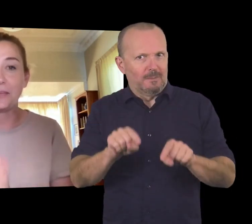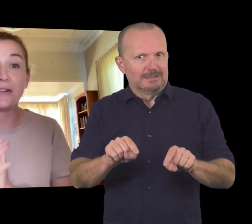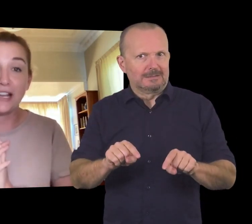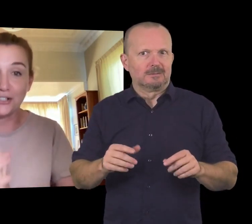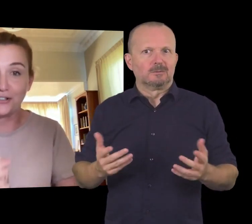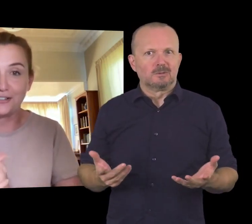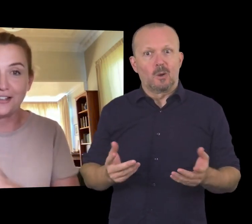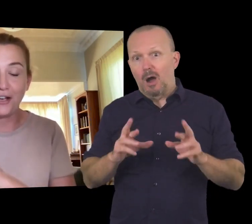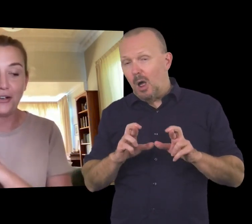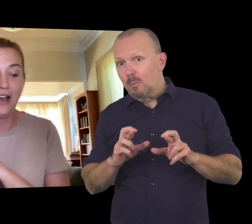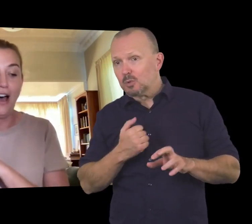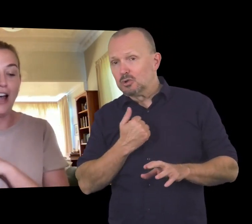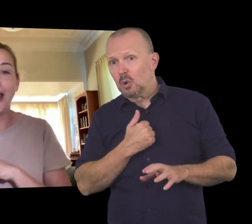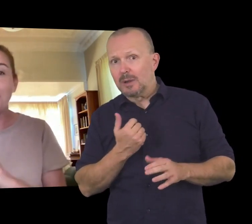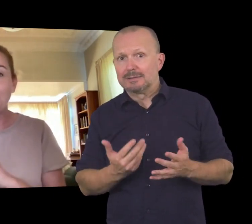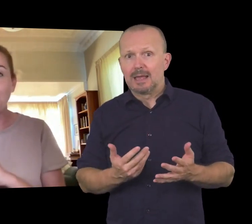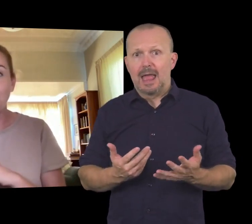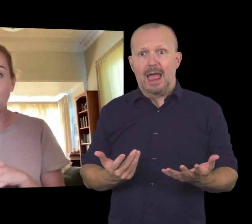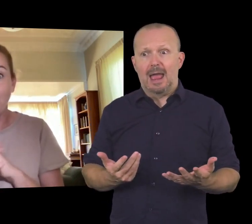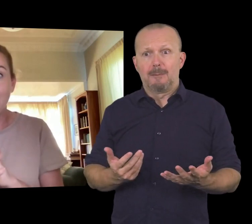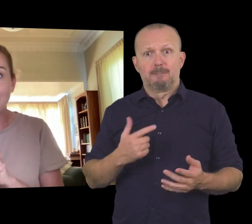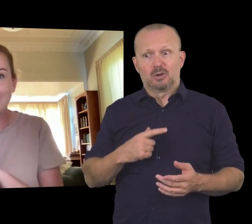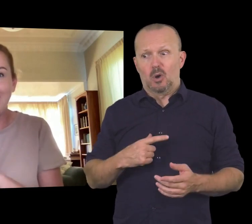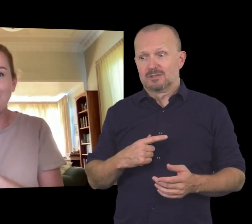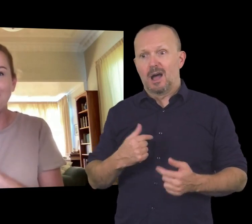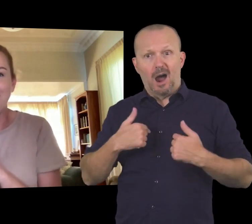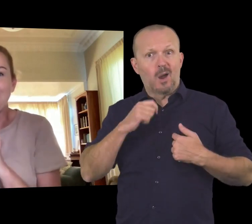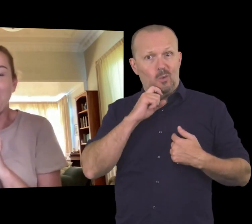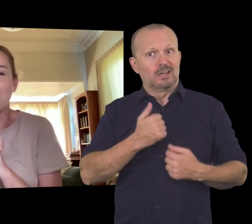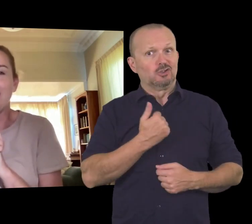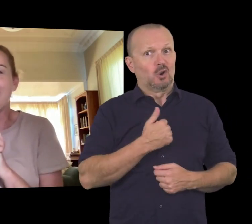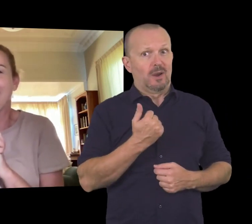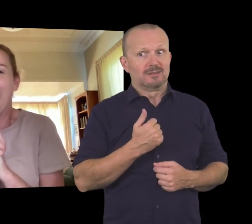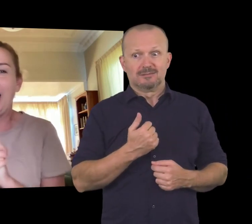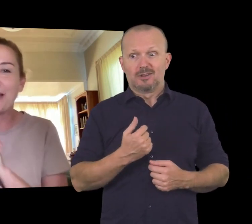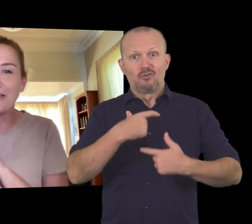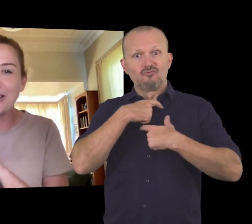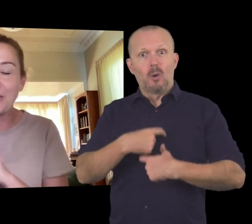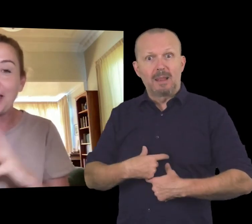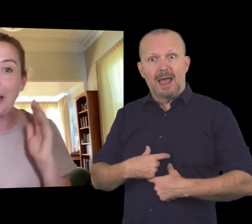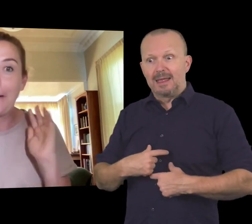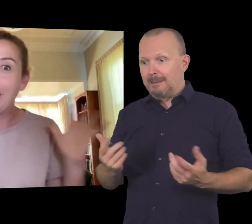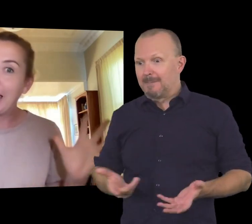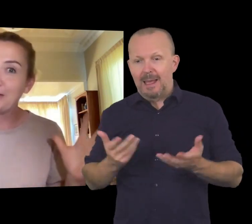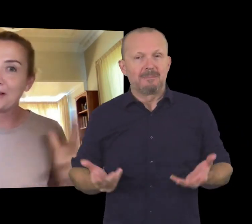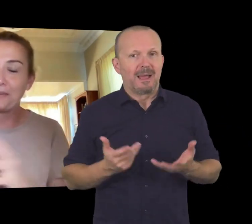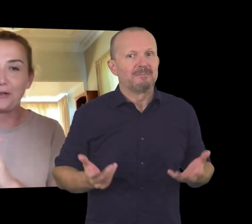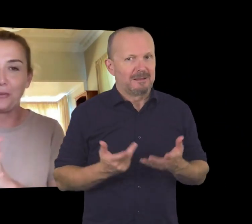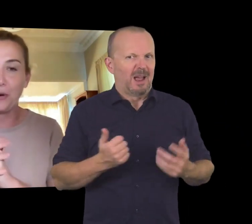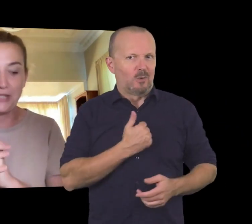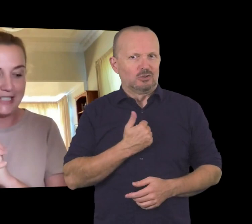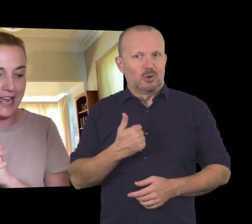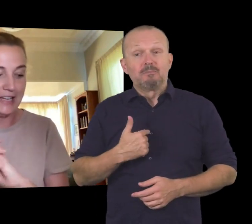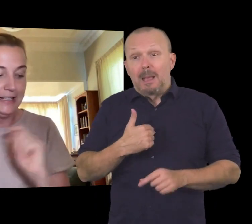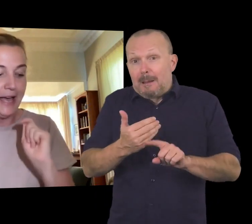and experiential. So I hope you enjoy it as much as I'm going to enjoy playing with some